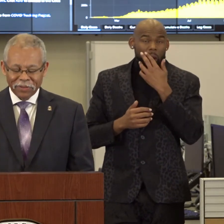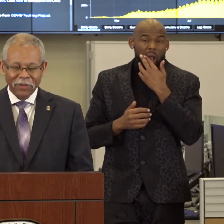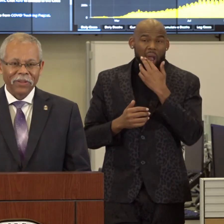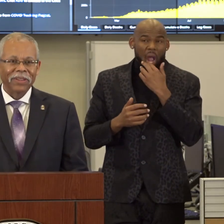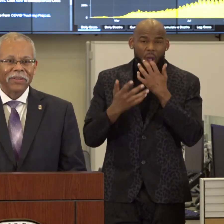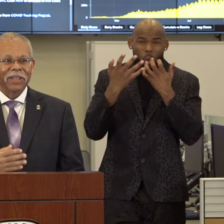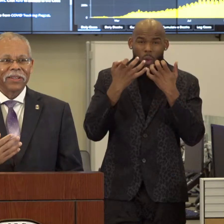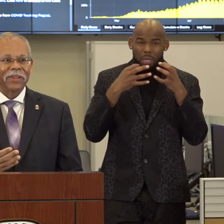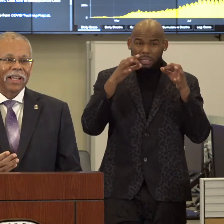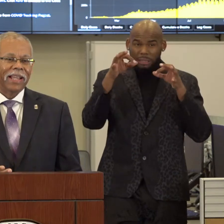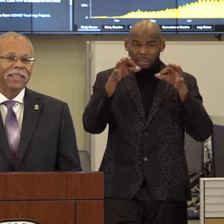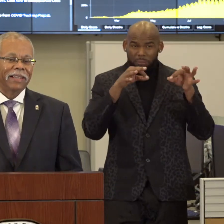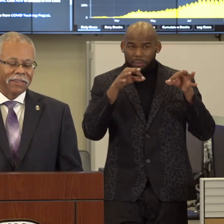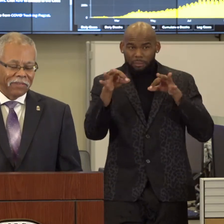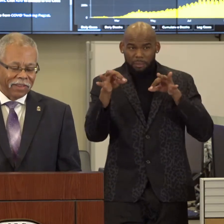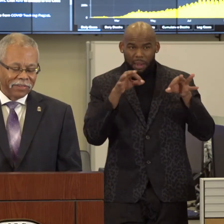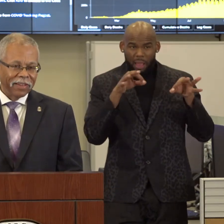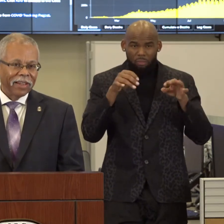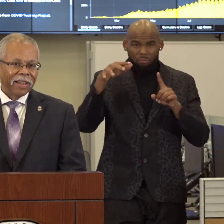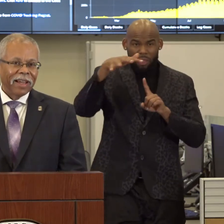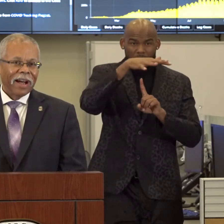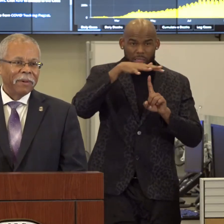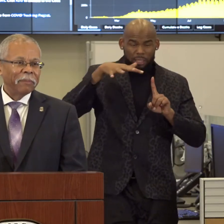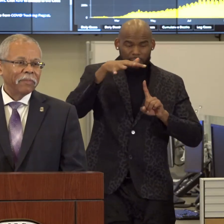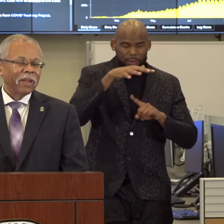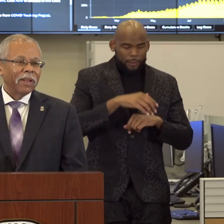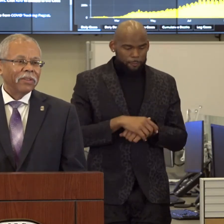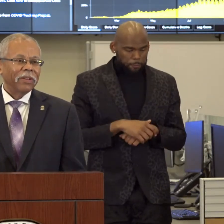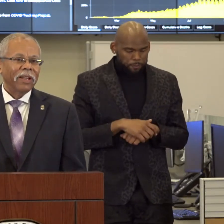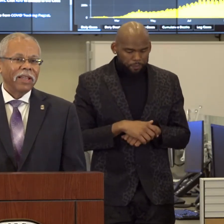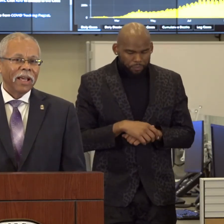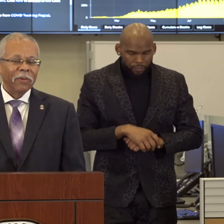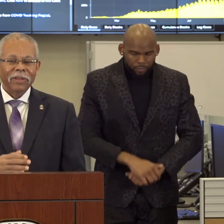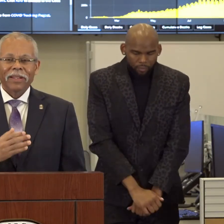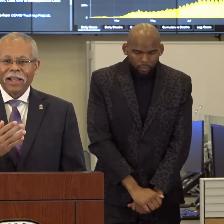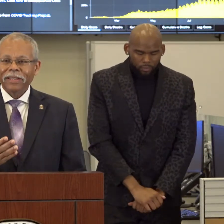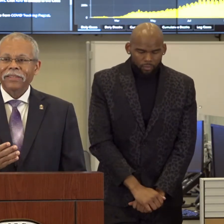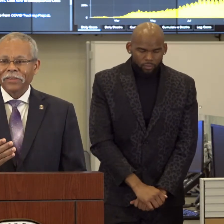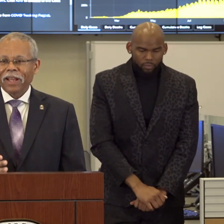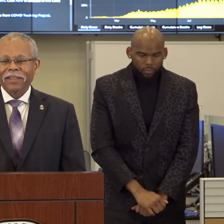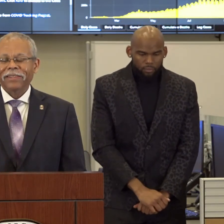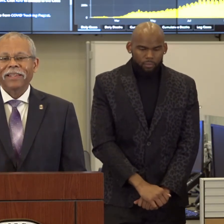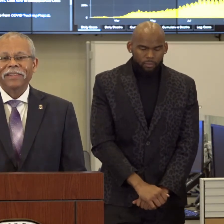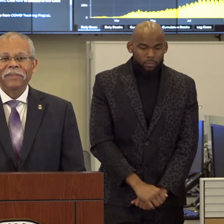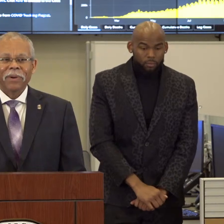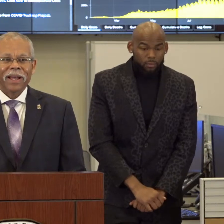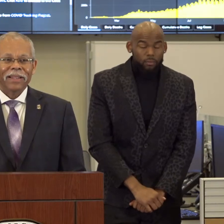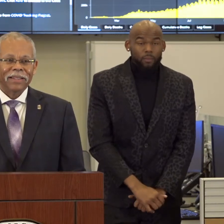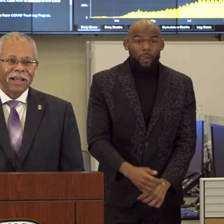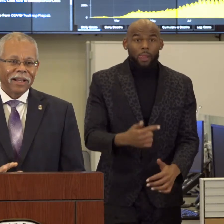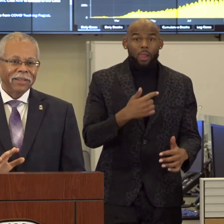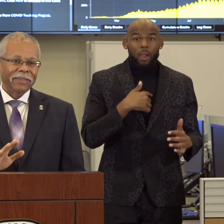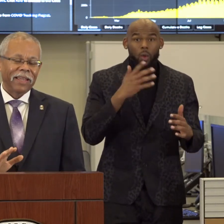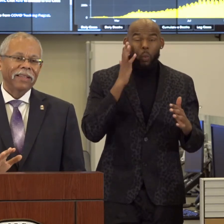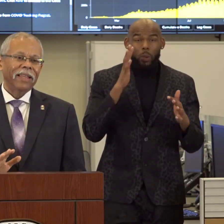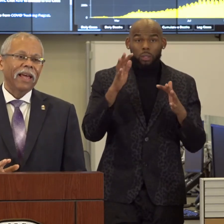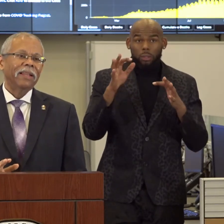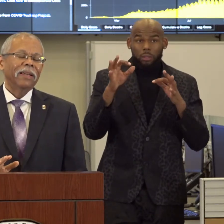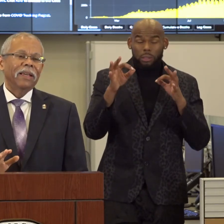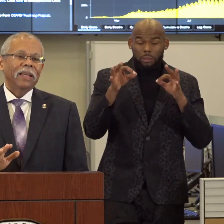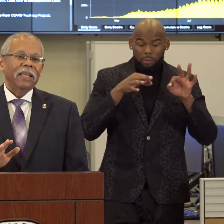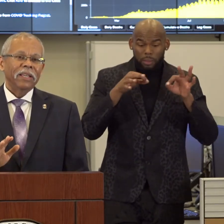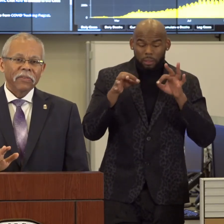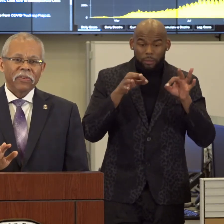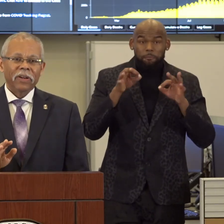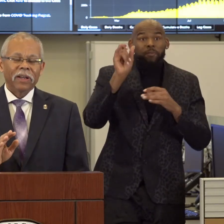little bit so you can know the context of this. And I'll state this by saying